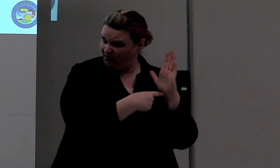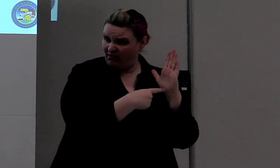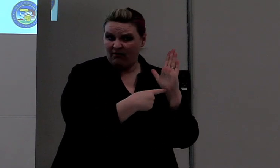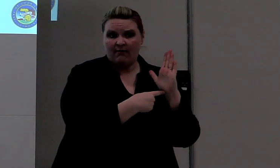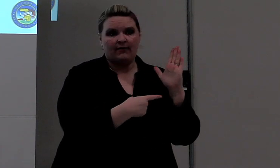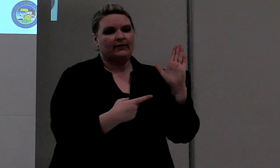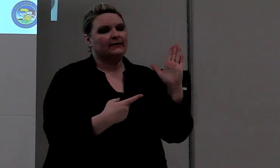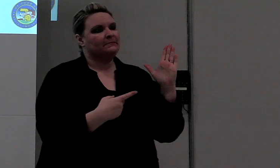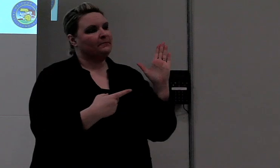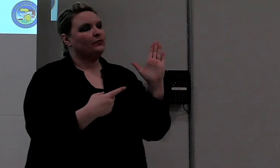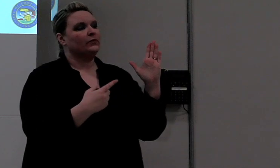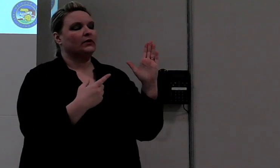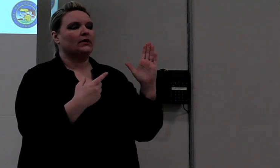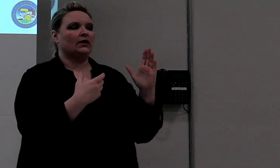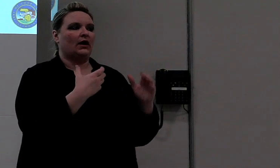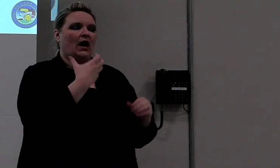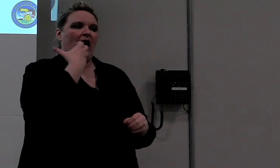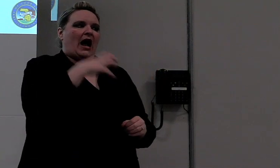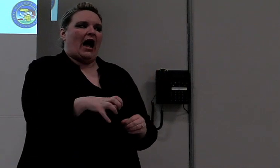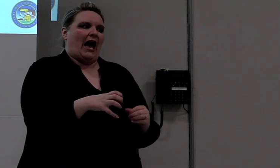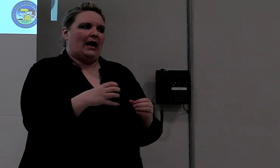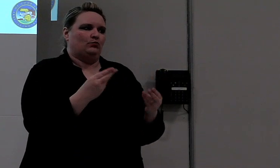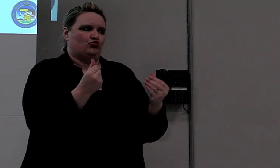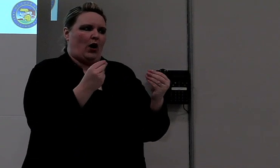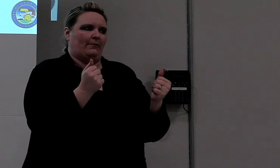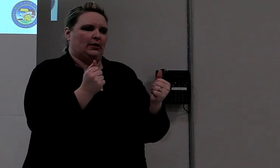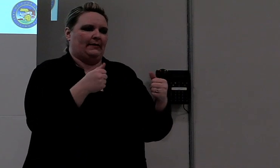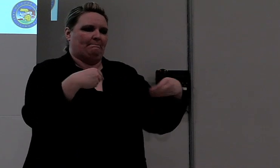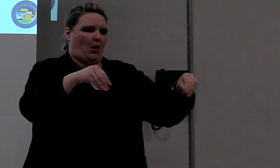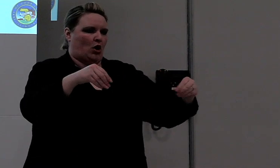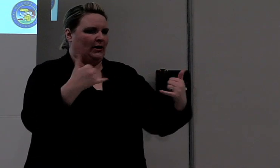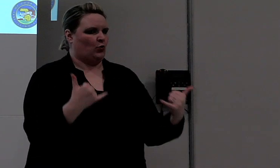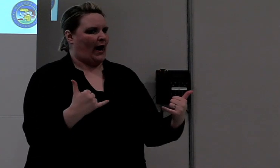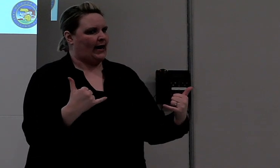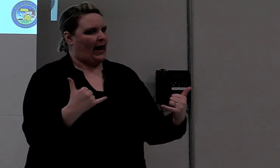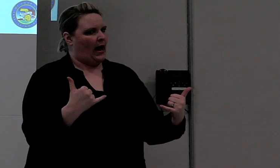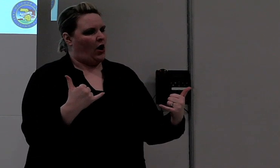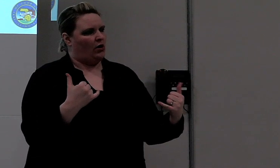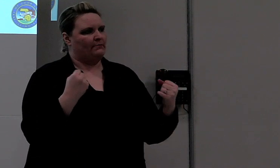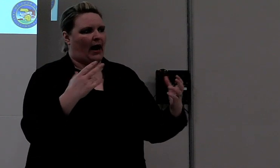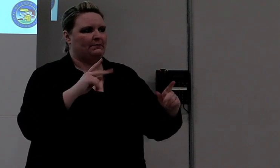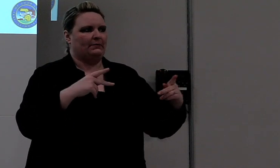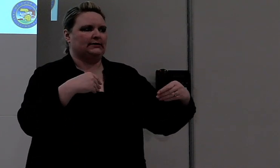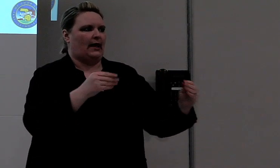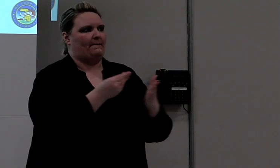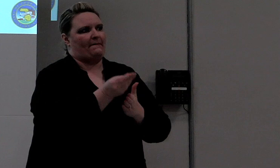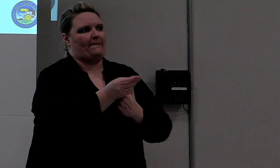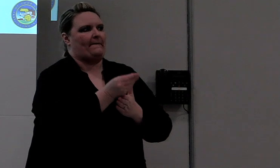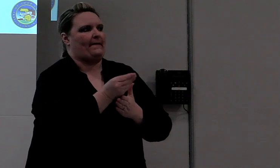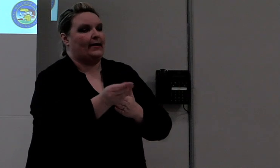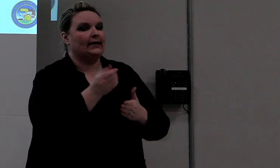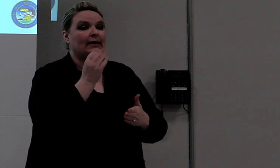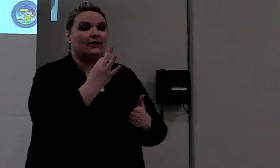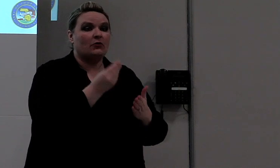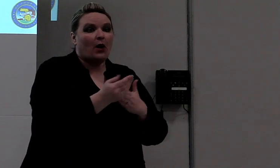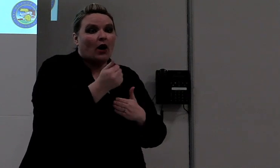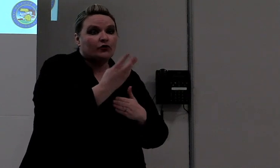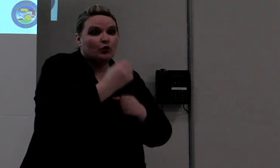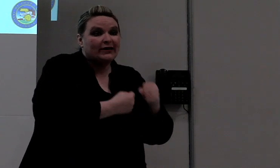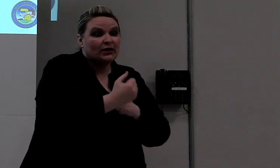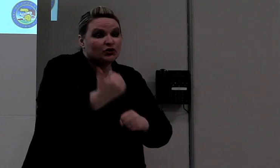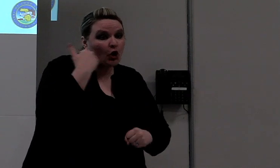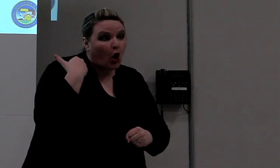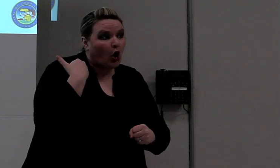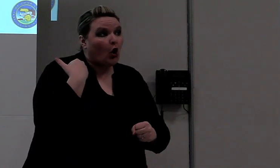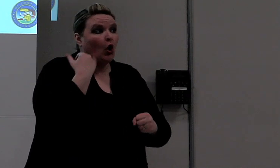pretty hot residential property market right now, so I imagine if you bought your property a few years ago, it's